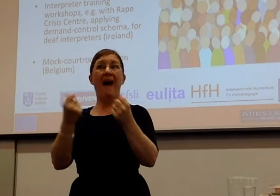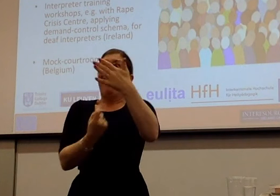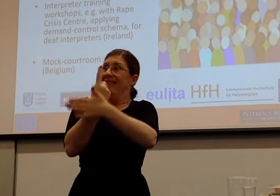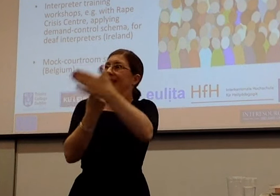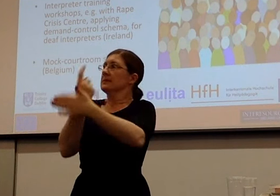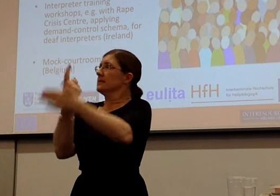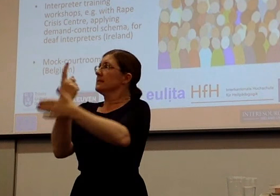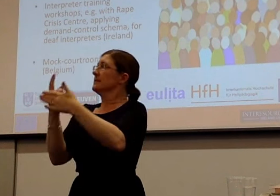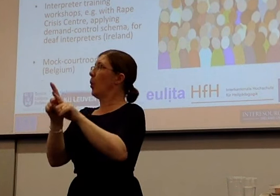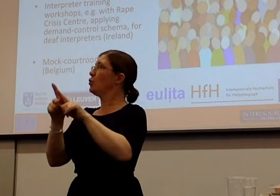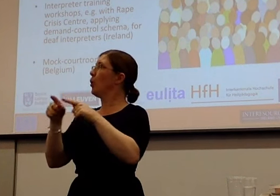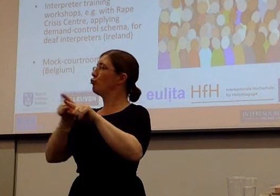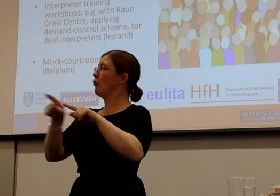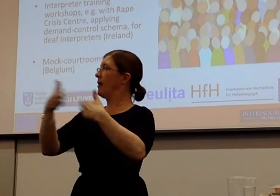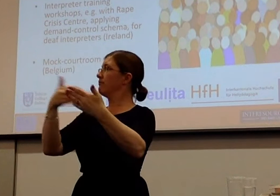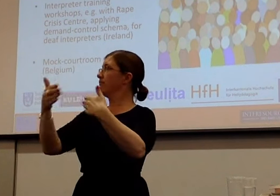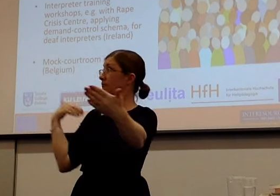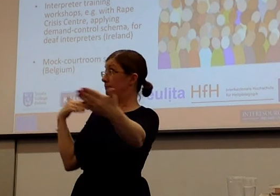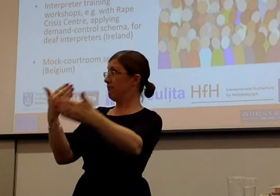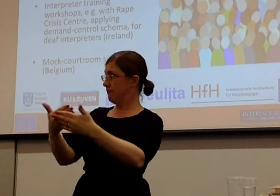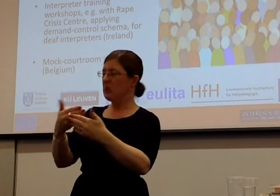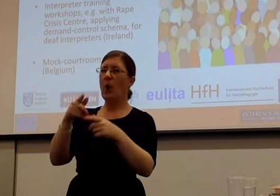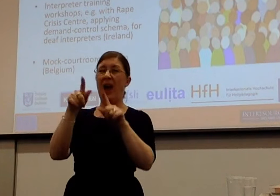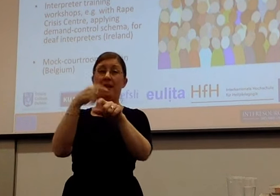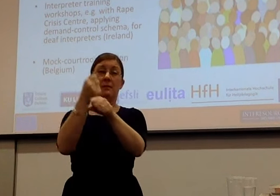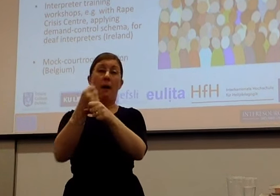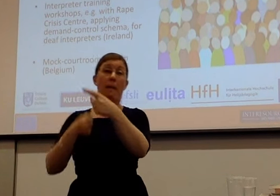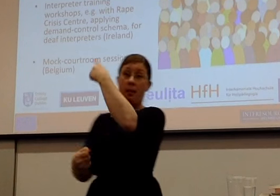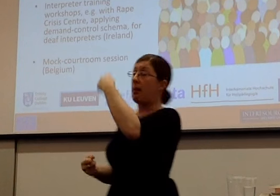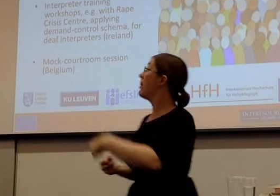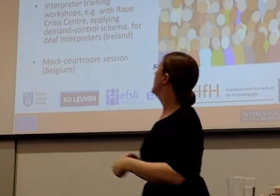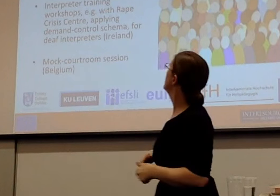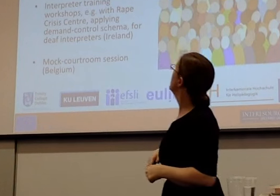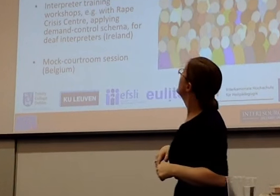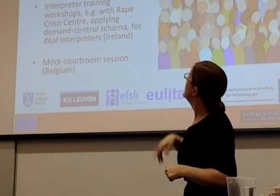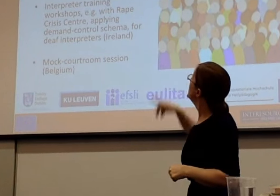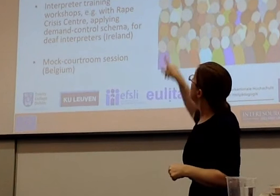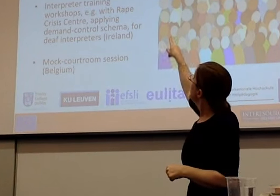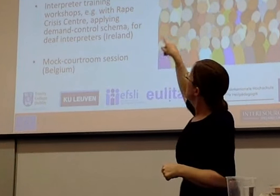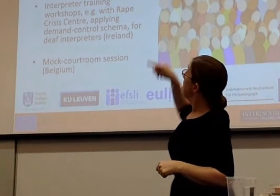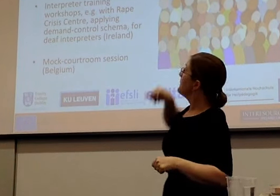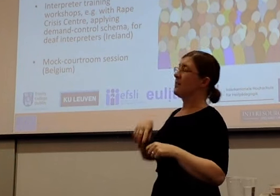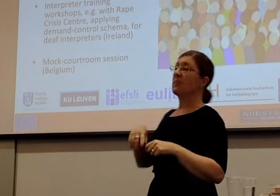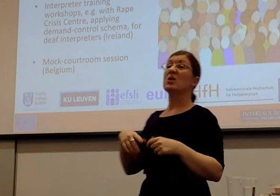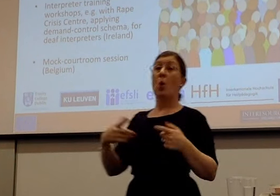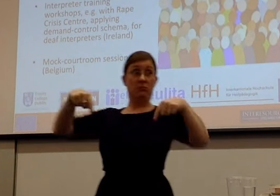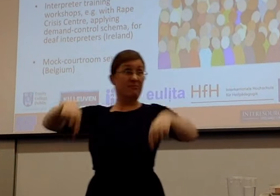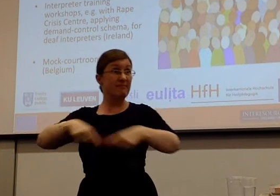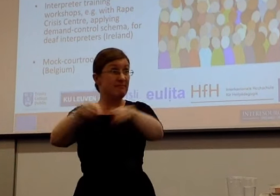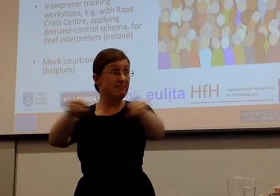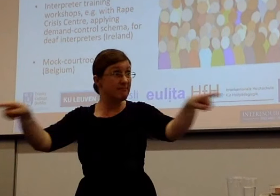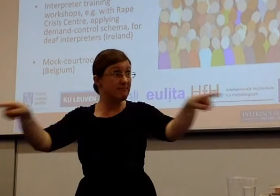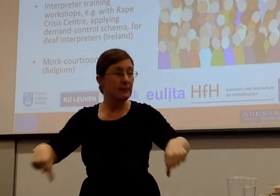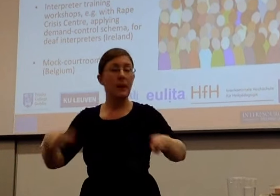Now, the project partners have had a number of events over the course of the year. You'll see some of these examples tonight is